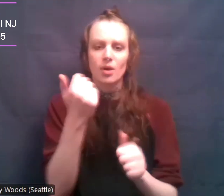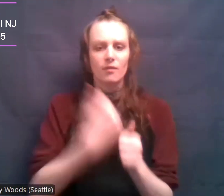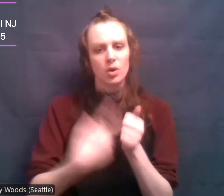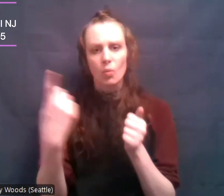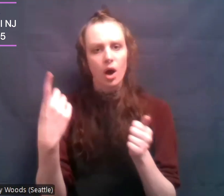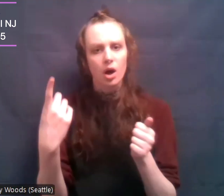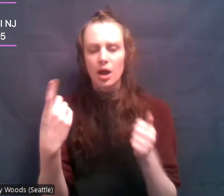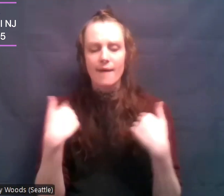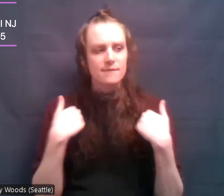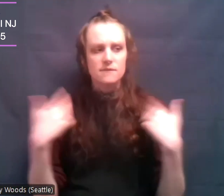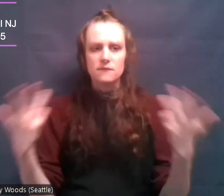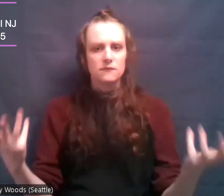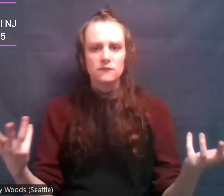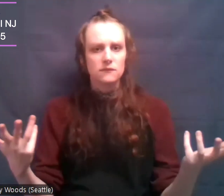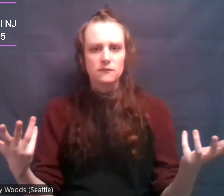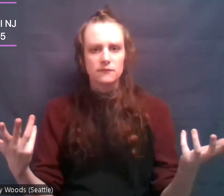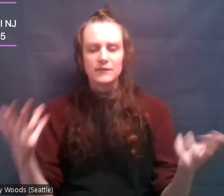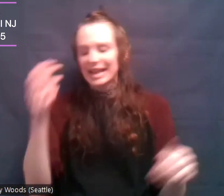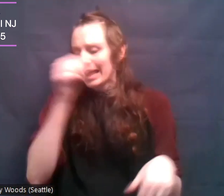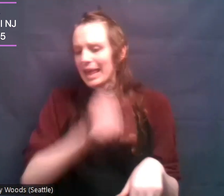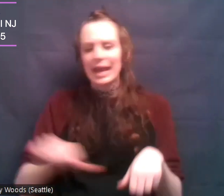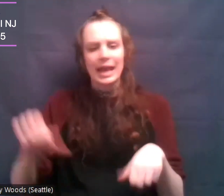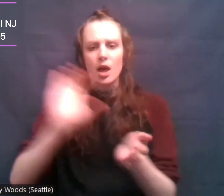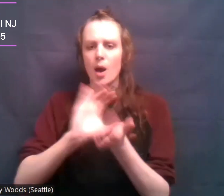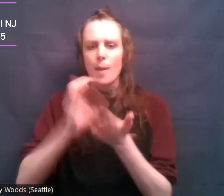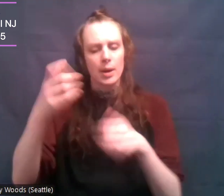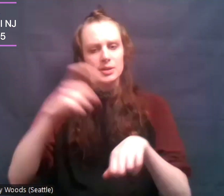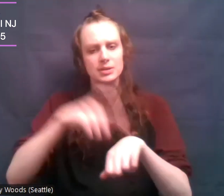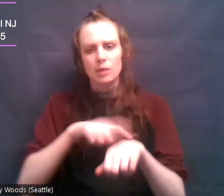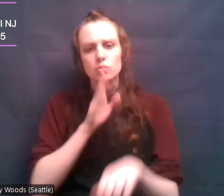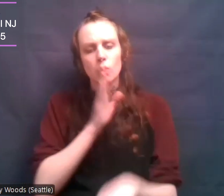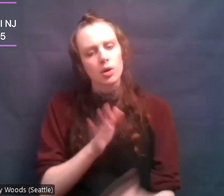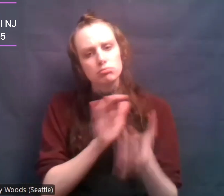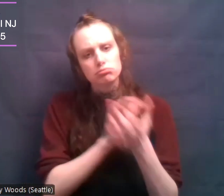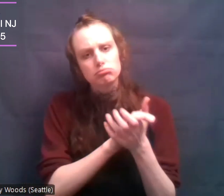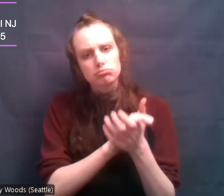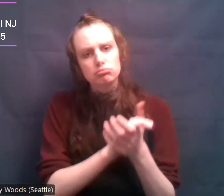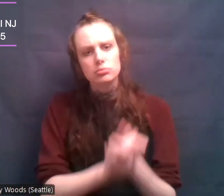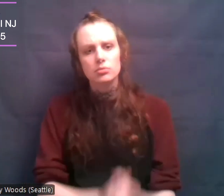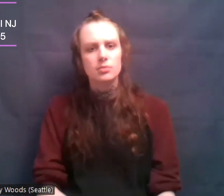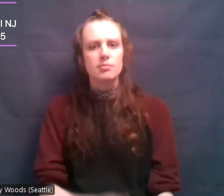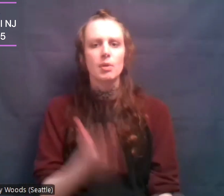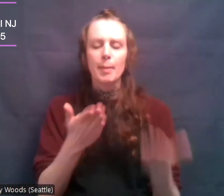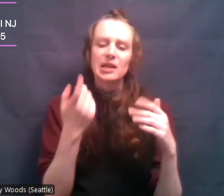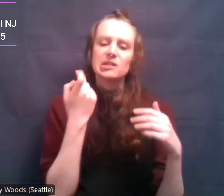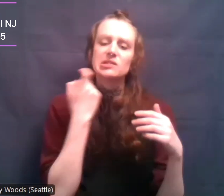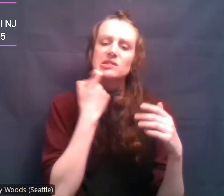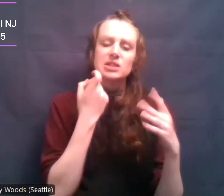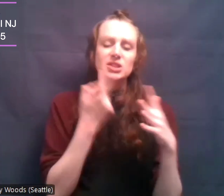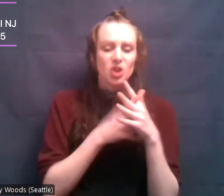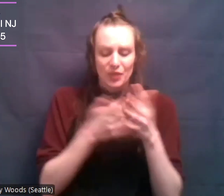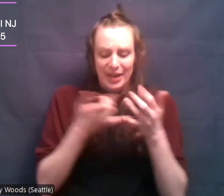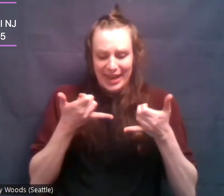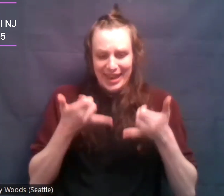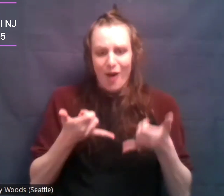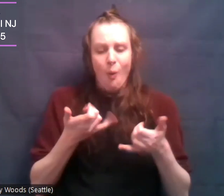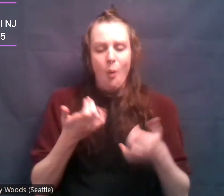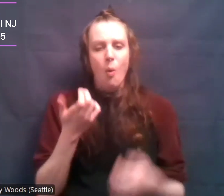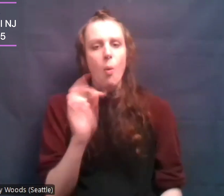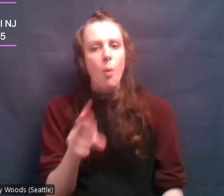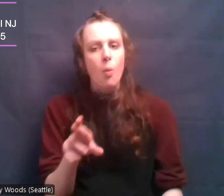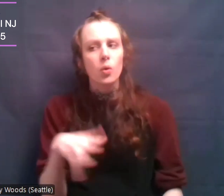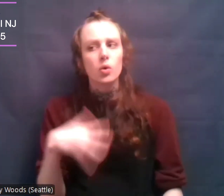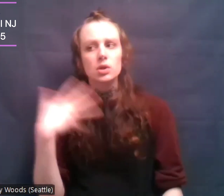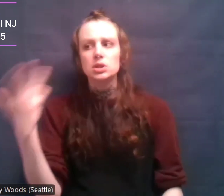know, whatever time you have, you know, whether it's just starting right now or whether it's, you